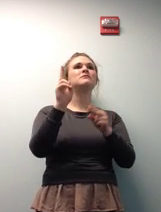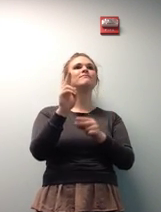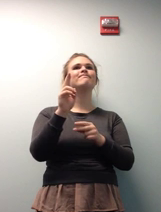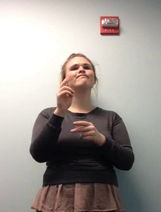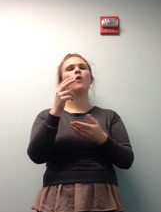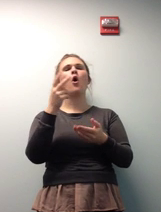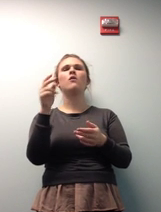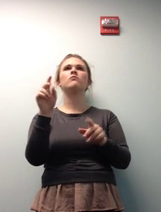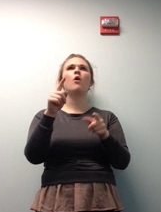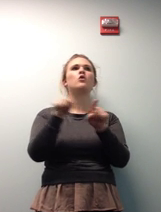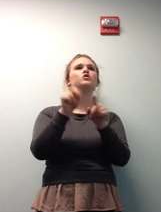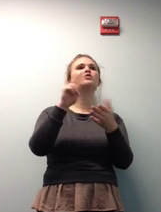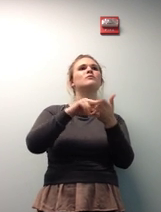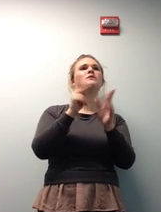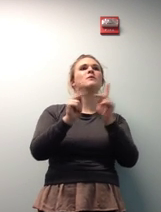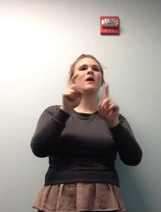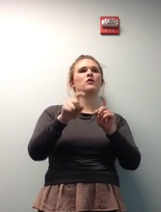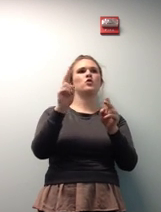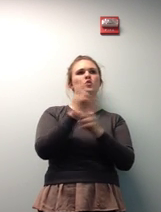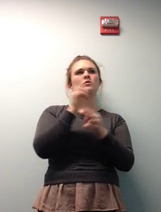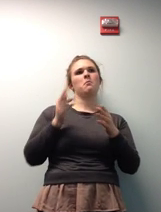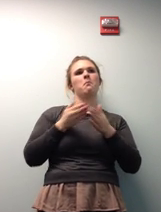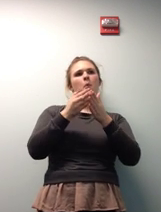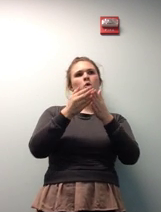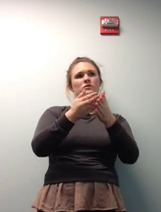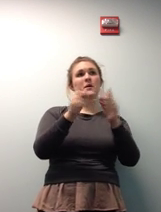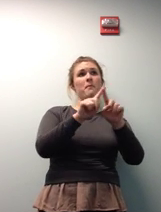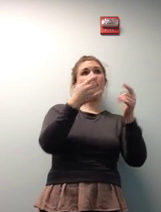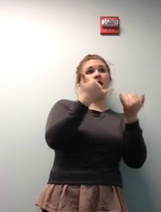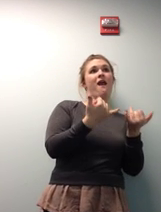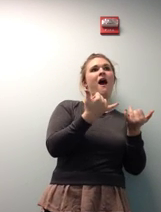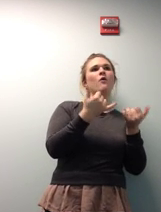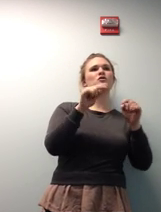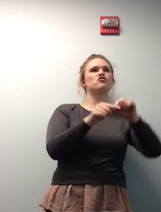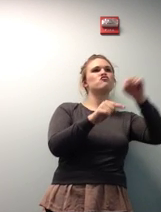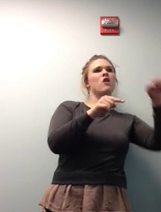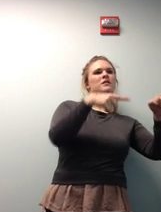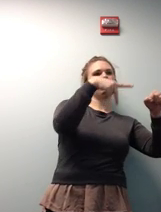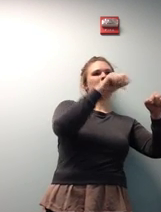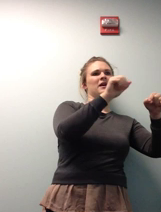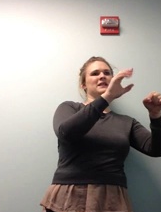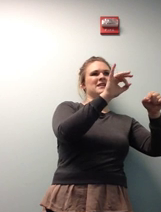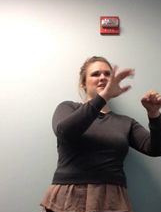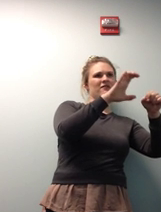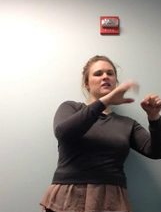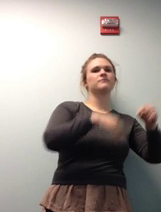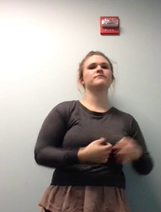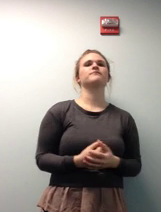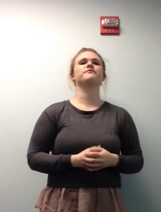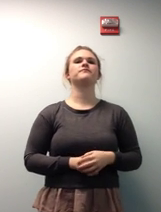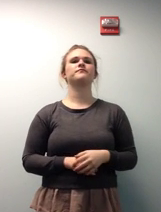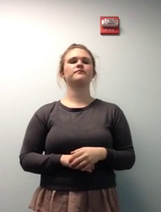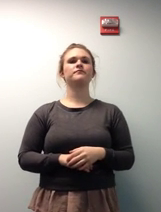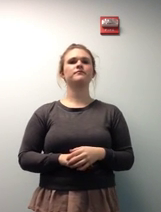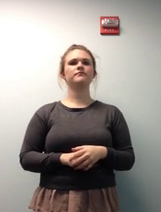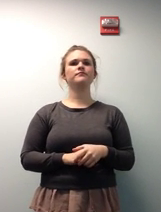this time to cross the Pacific. This journey would have been later than either of the other theories that we discussed. The